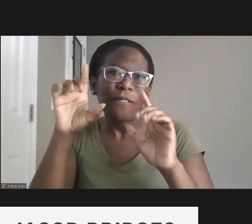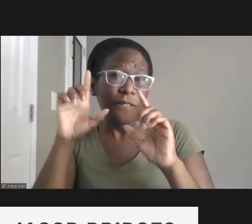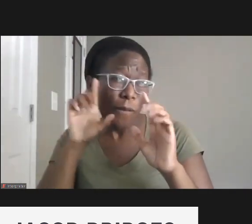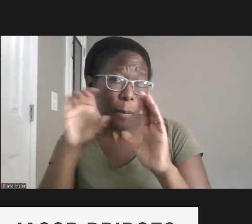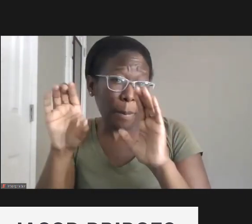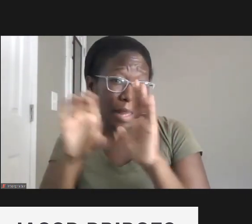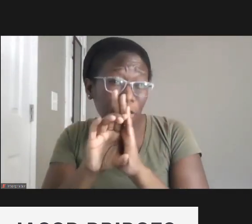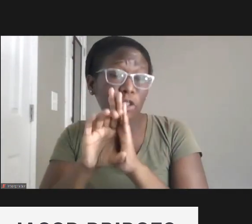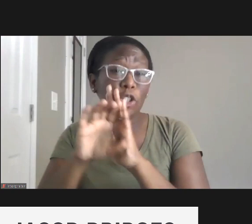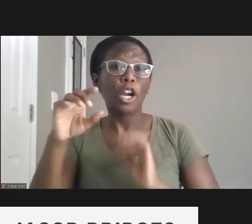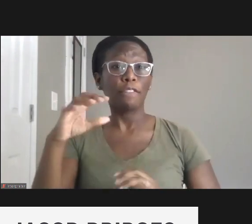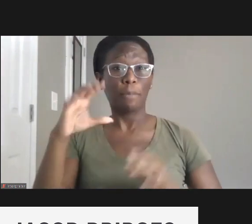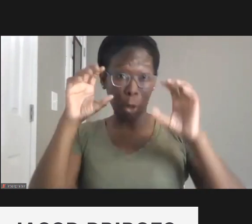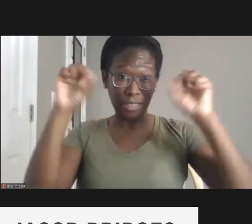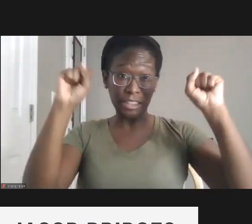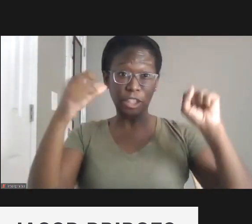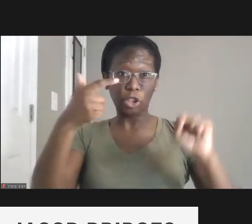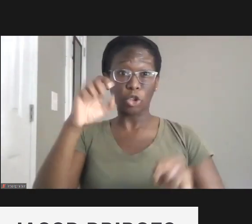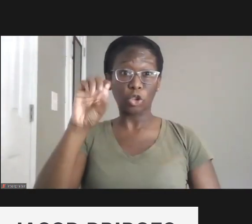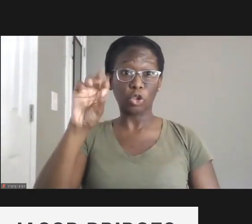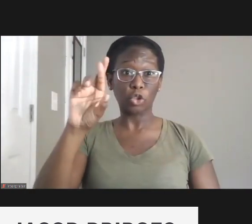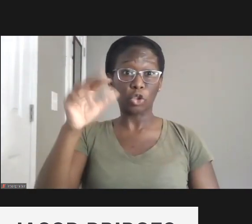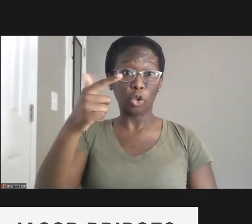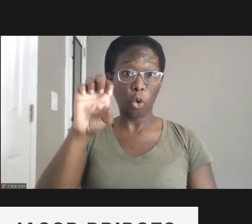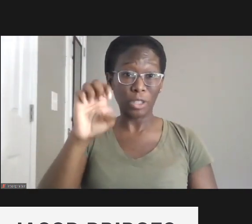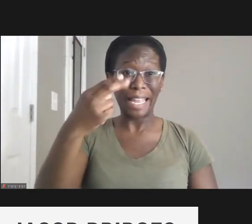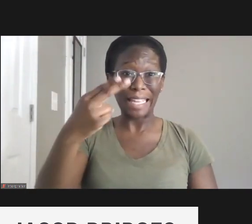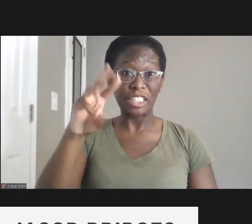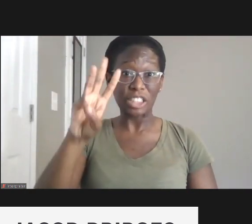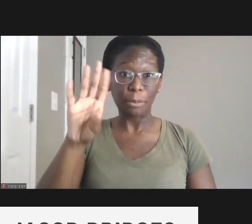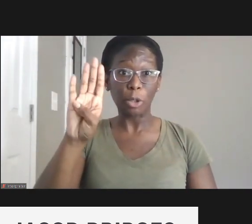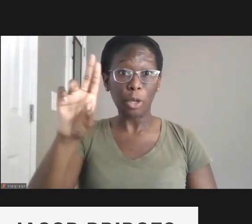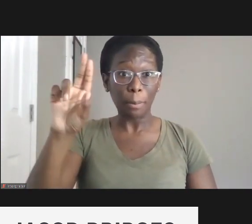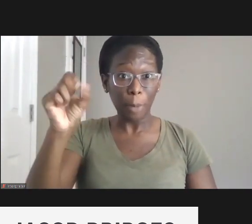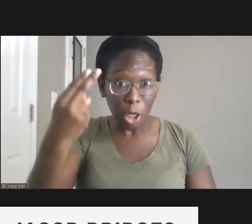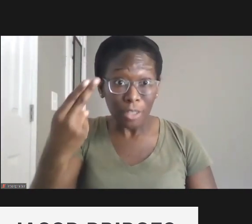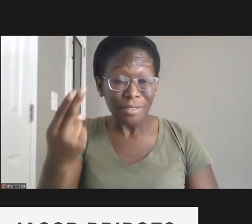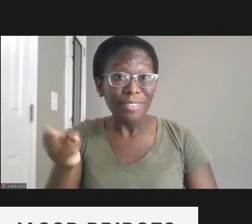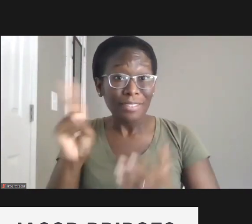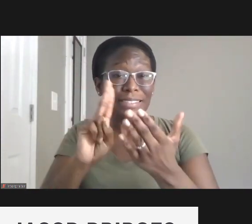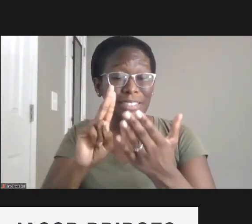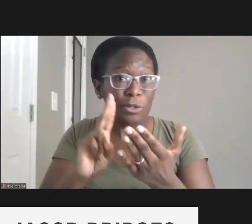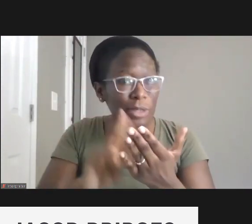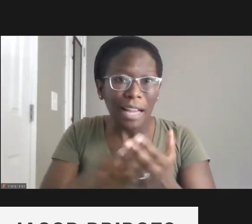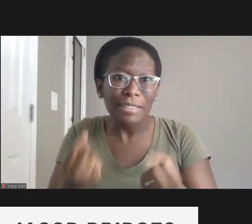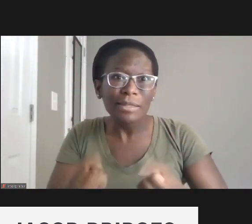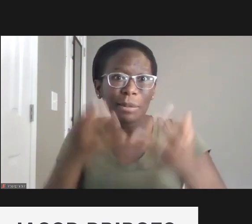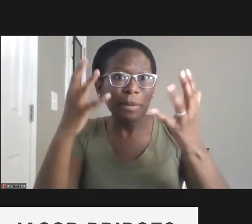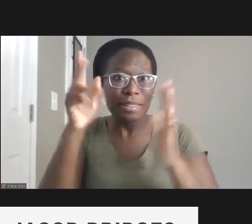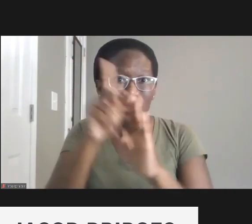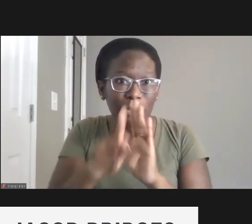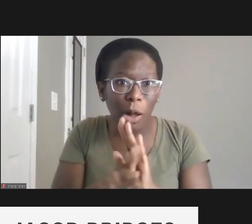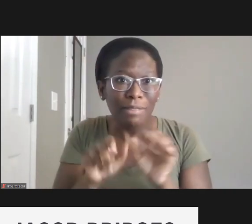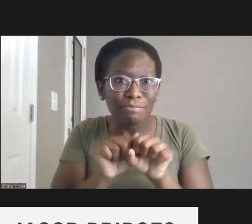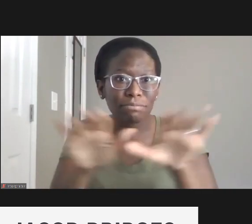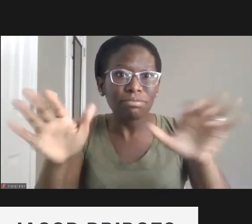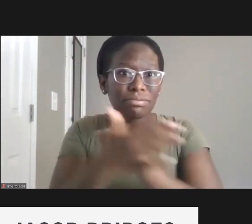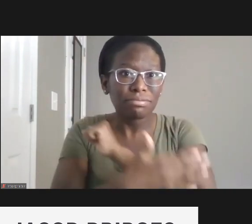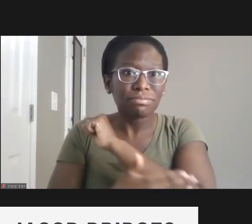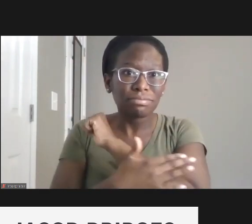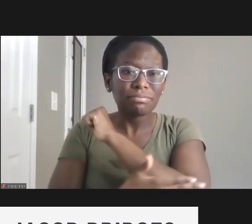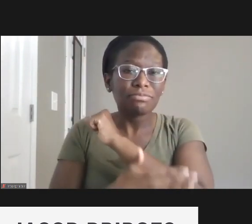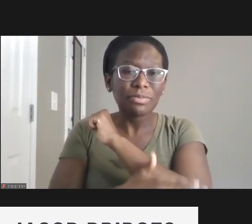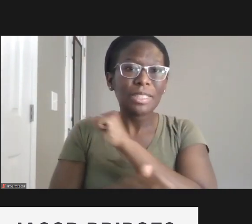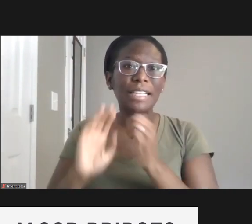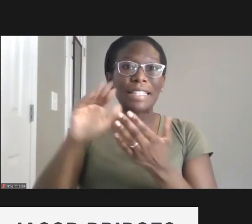Act, ushering in a wave of inclusive policies throughout the country. Centers of independent living were created to